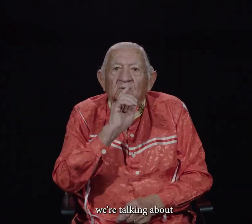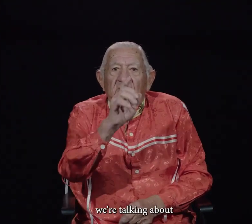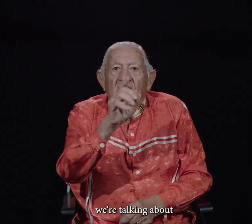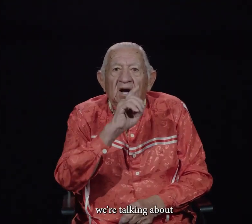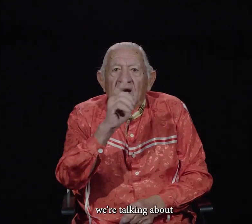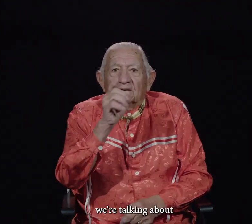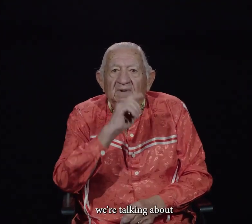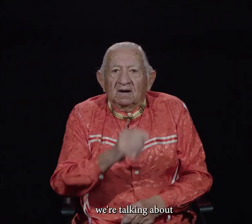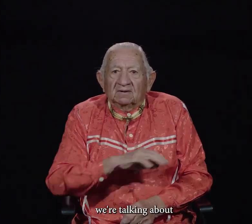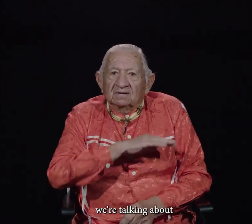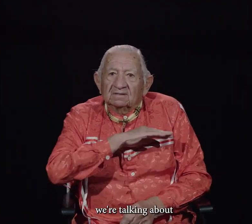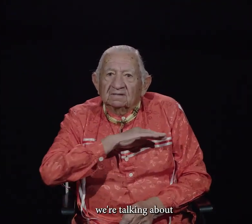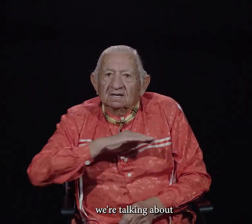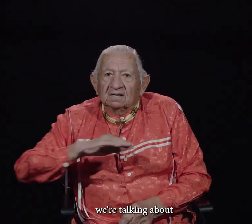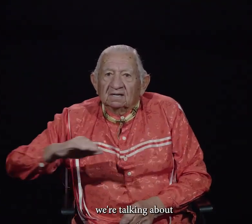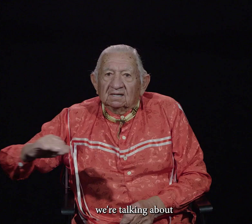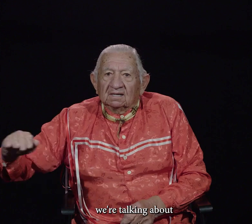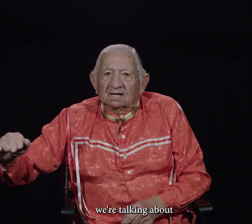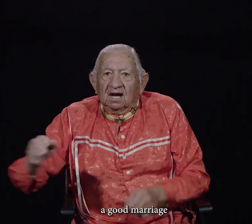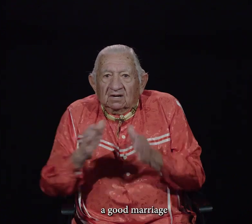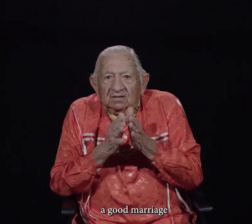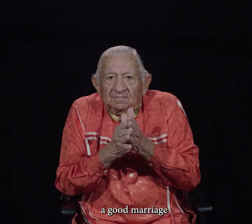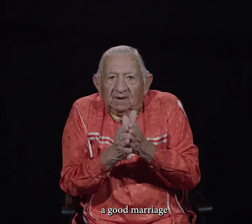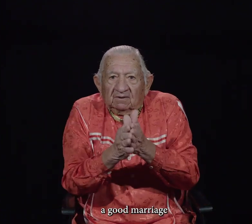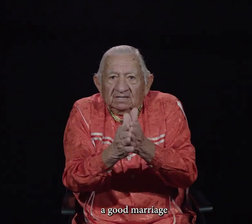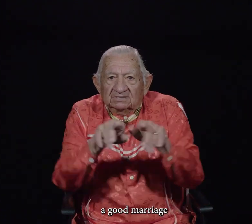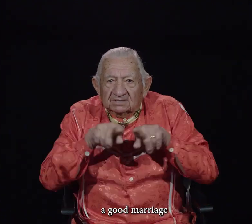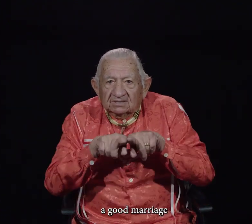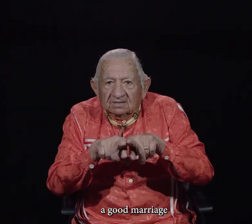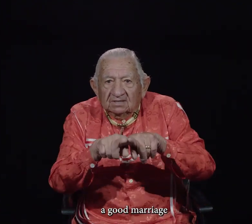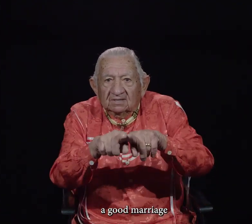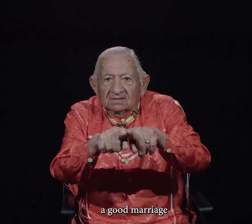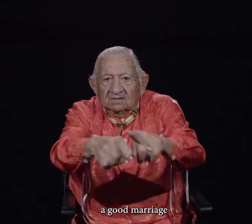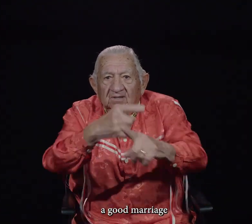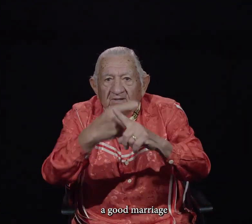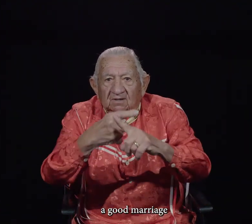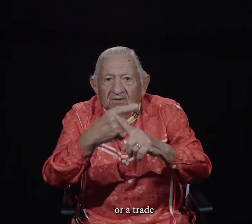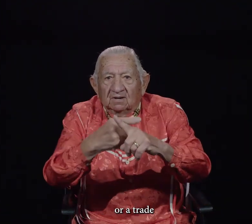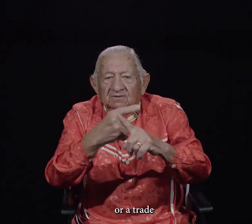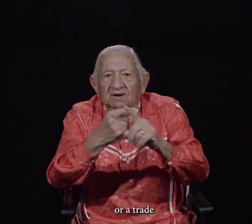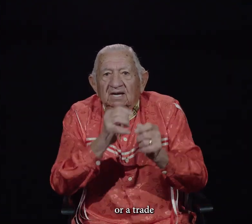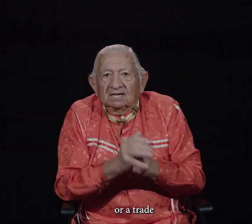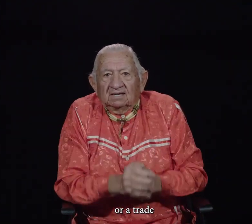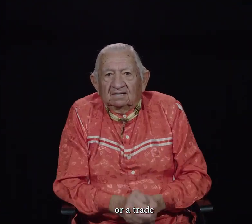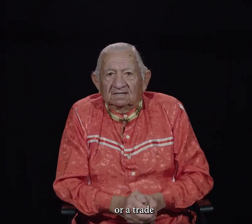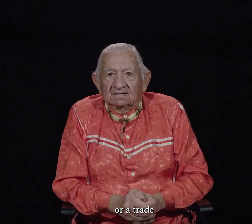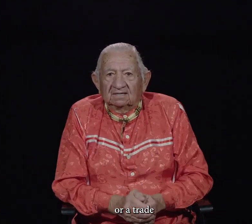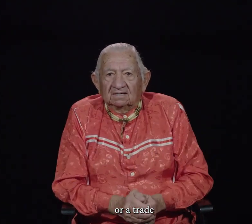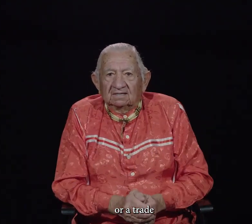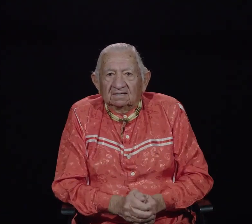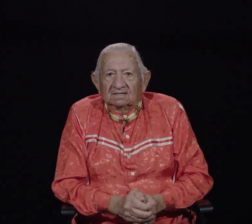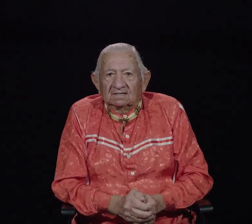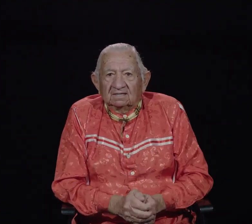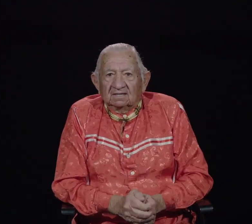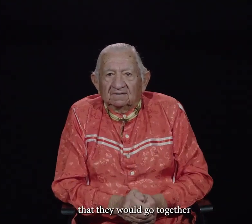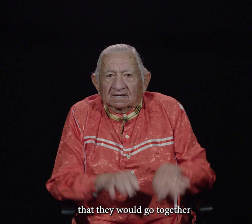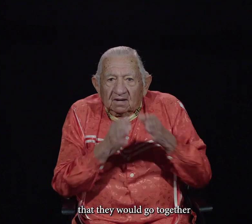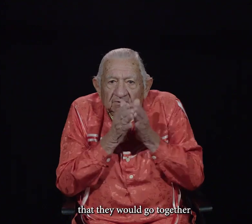we're talking about a good marriage or a trade, that they would